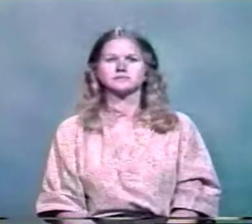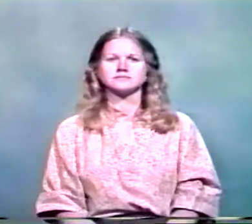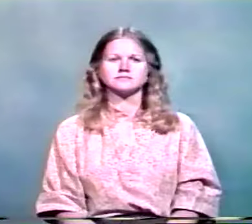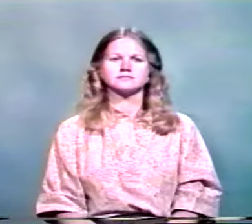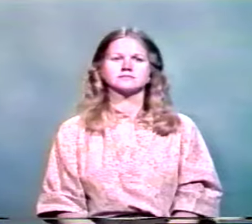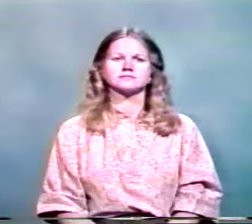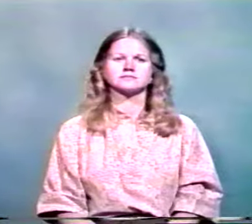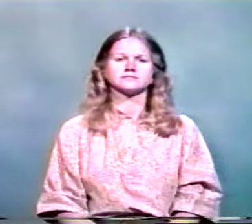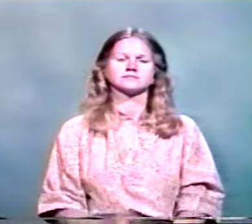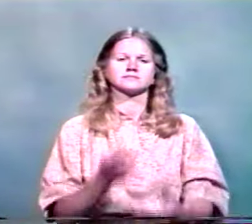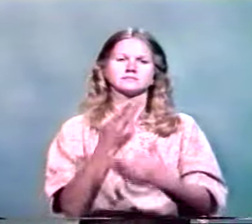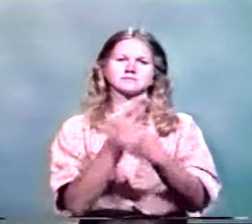both.